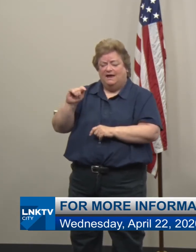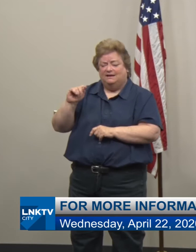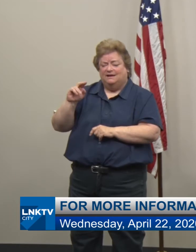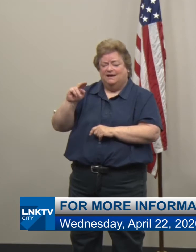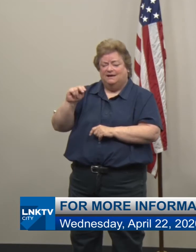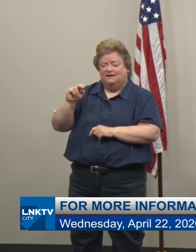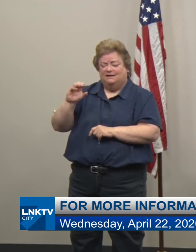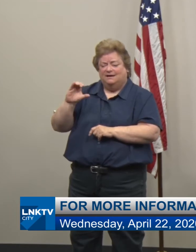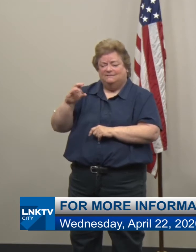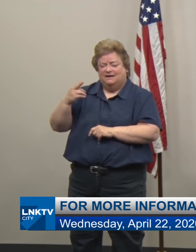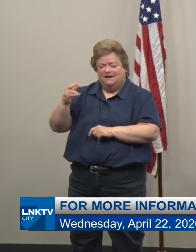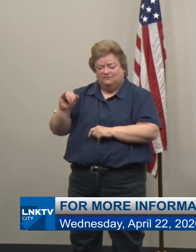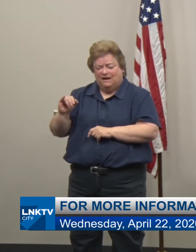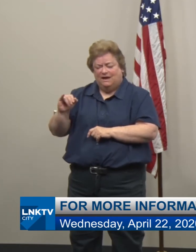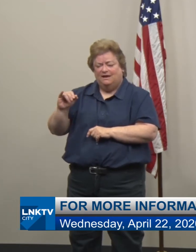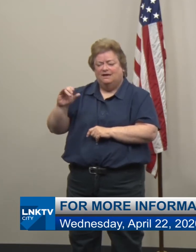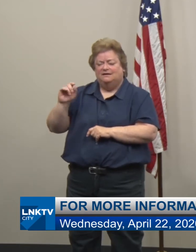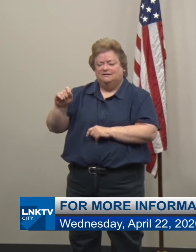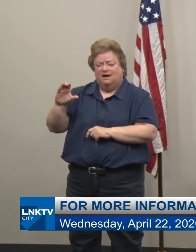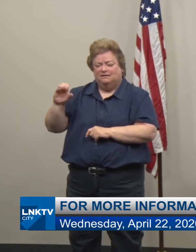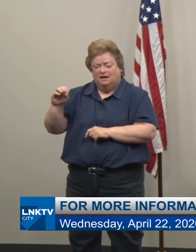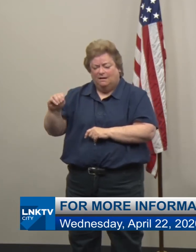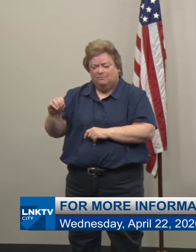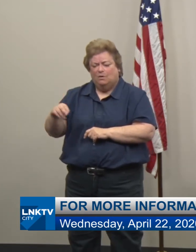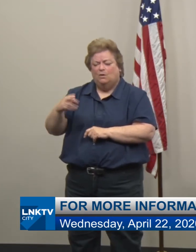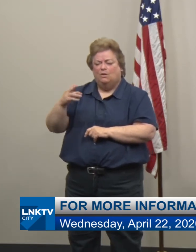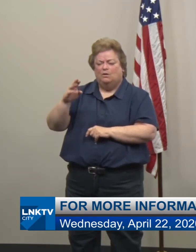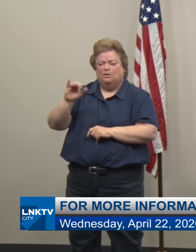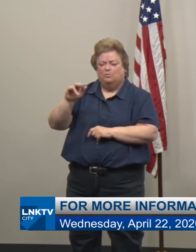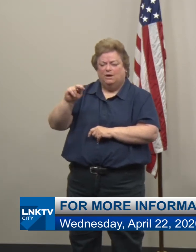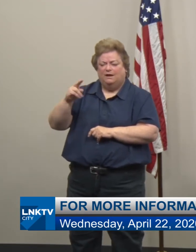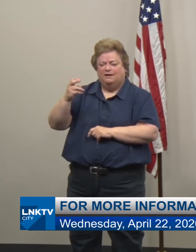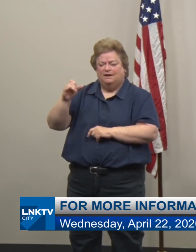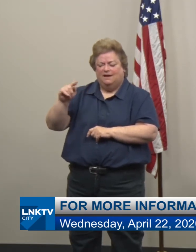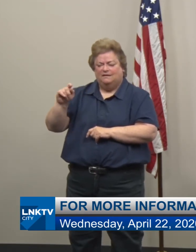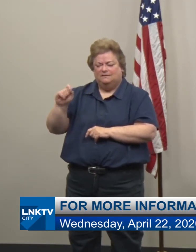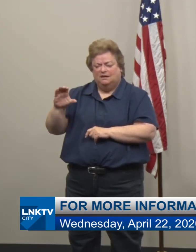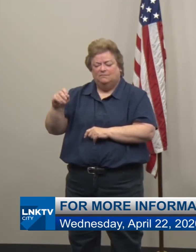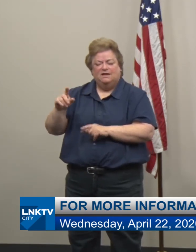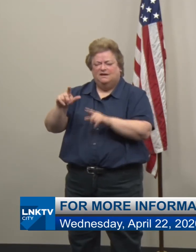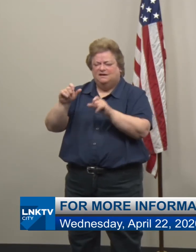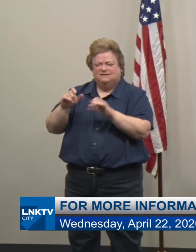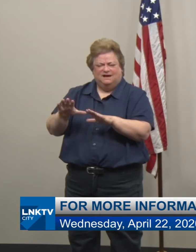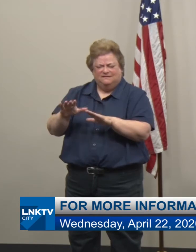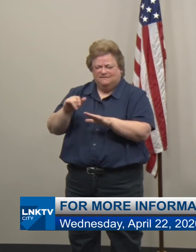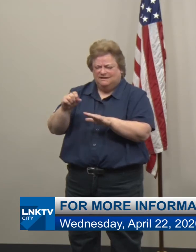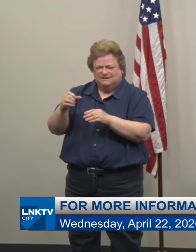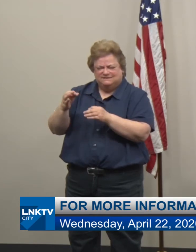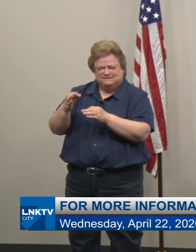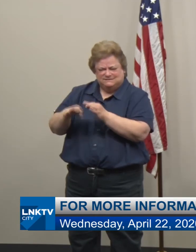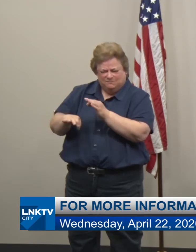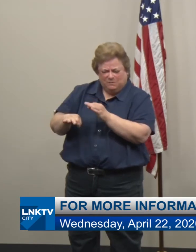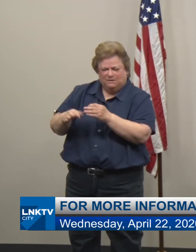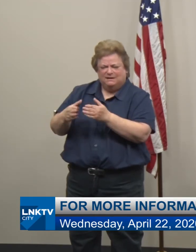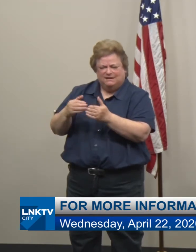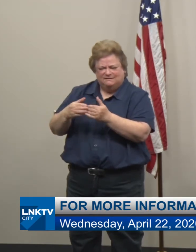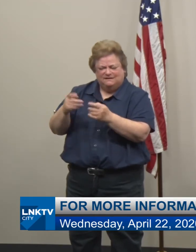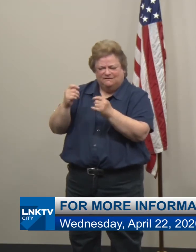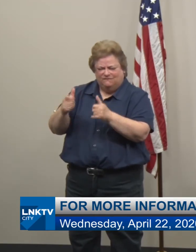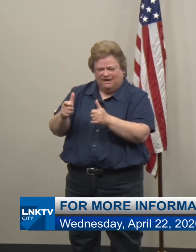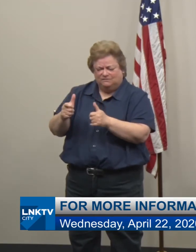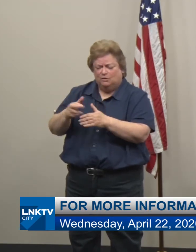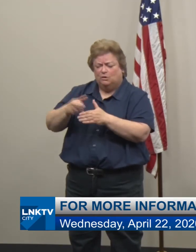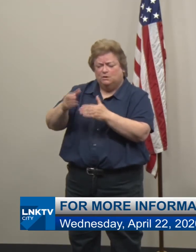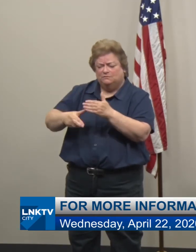chihealth.com or bryanhealth.com. The testing is safe, easy, and fast, with results coming back in about